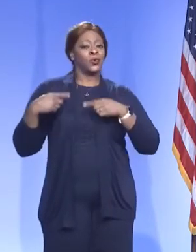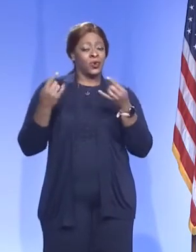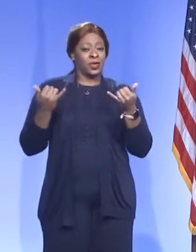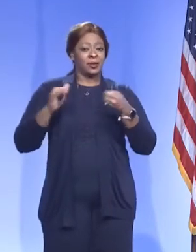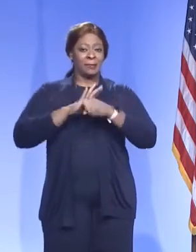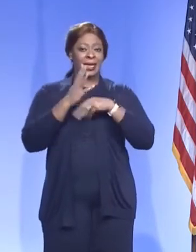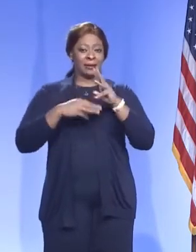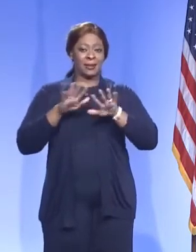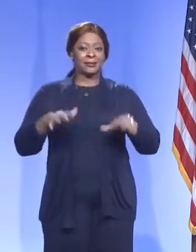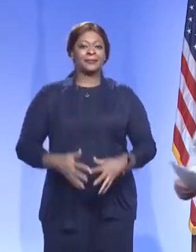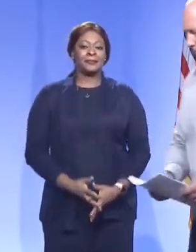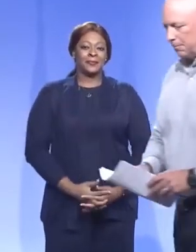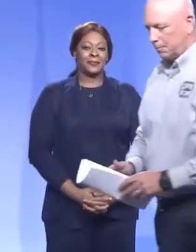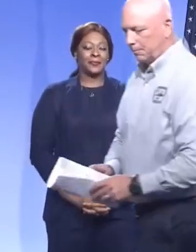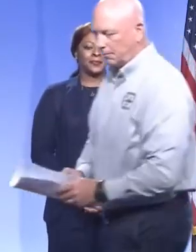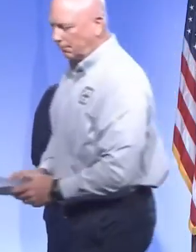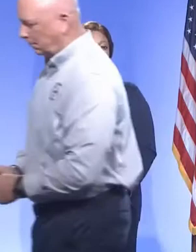pandemic.